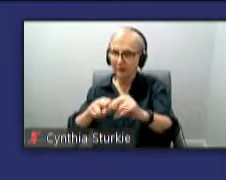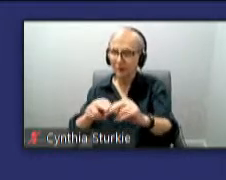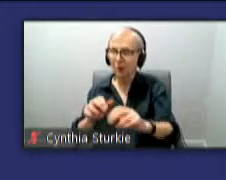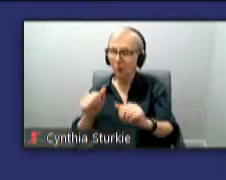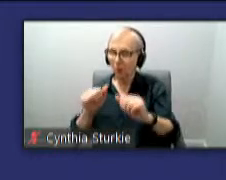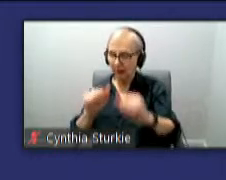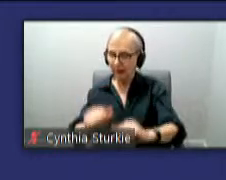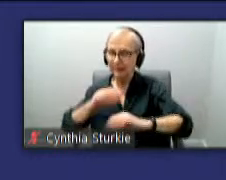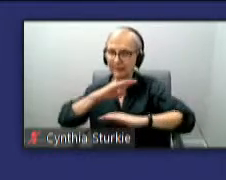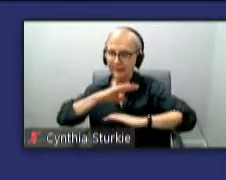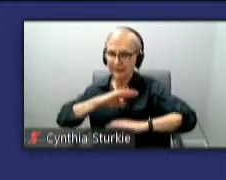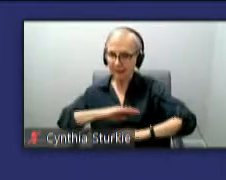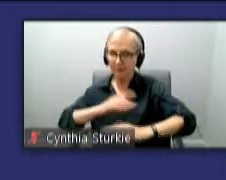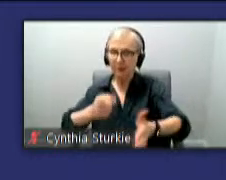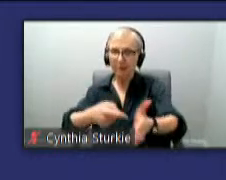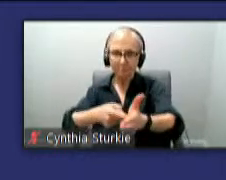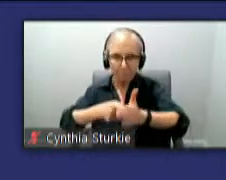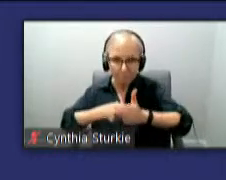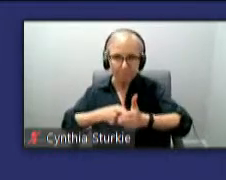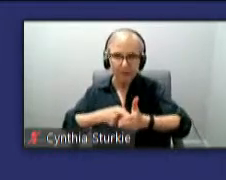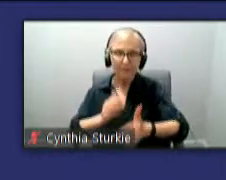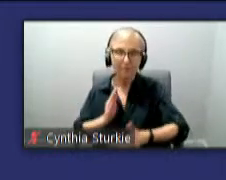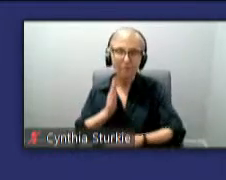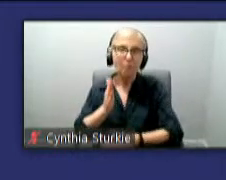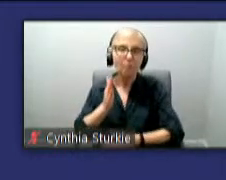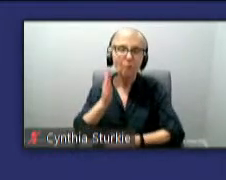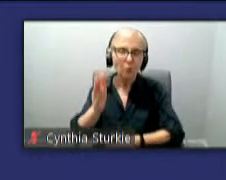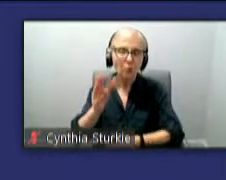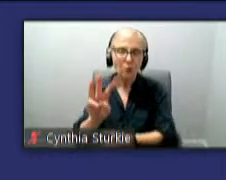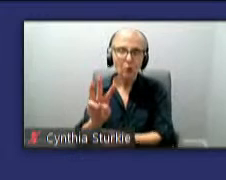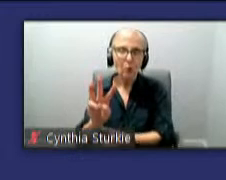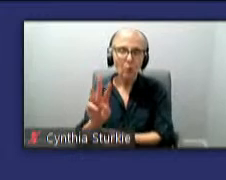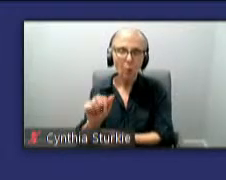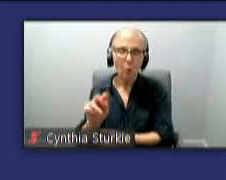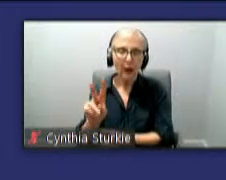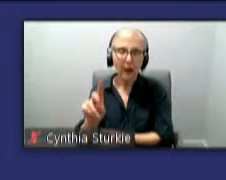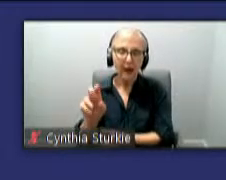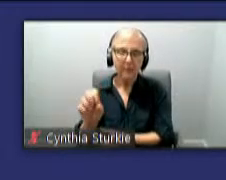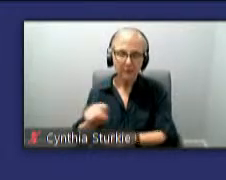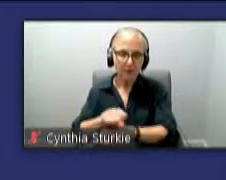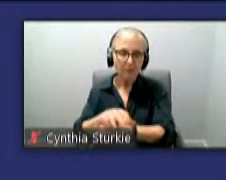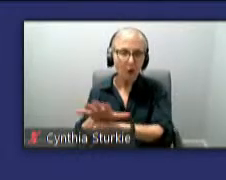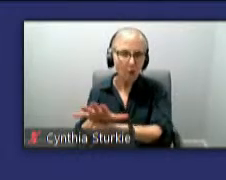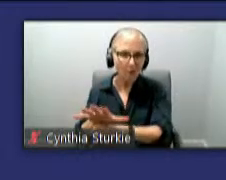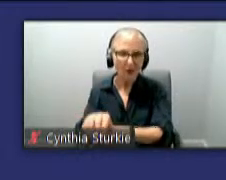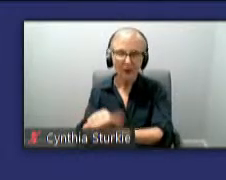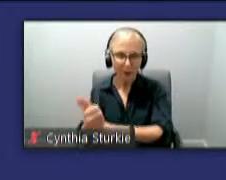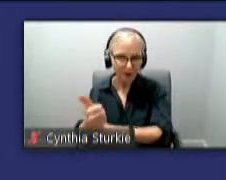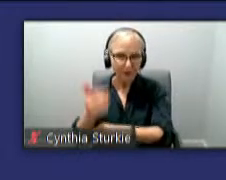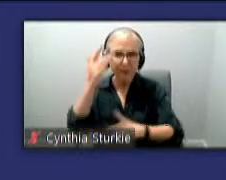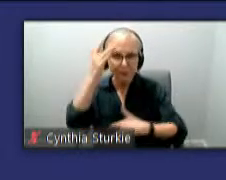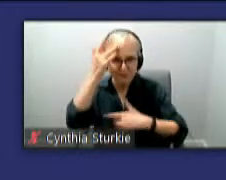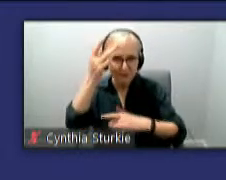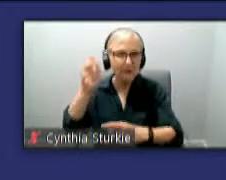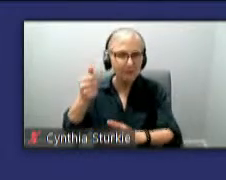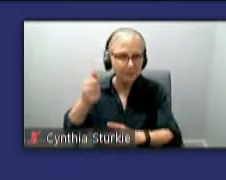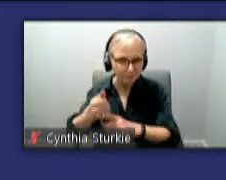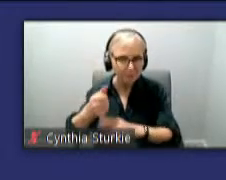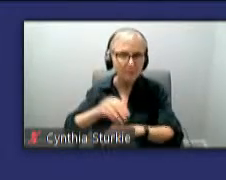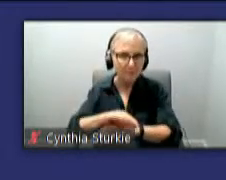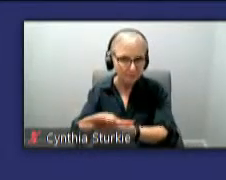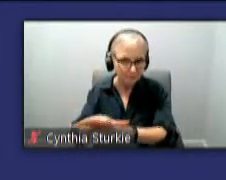meet the demands of whatever future waves of COVID or any other illness may require from us. And we need to ensure that the